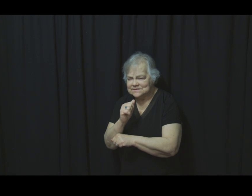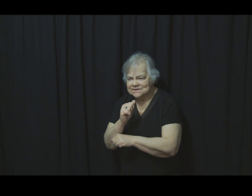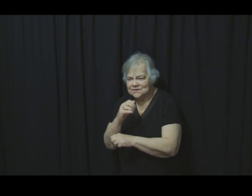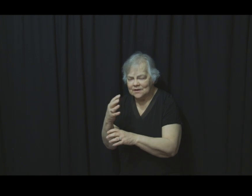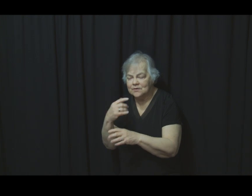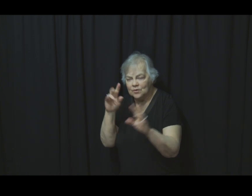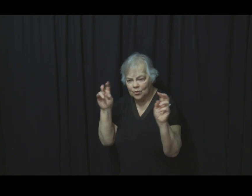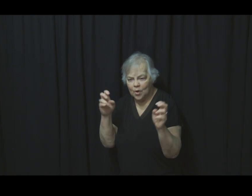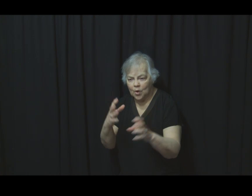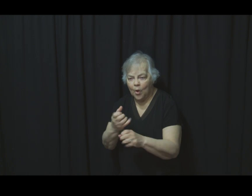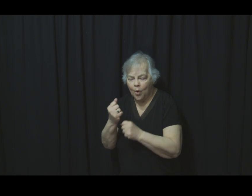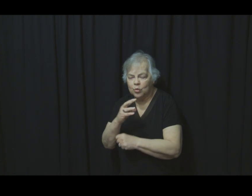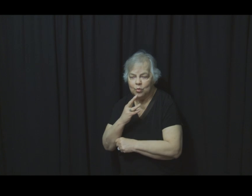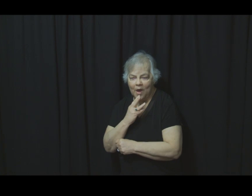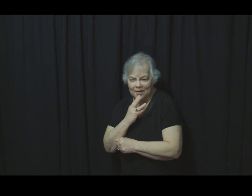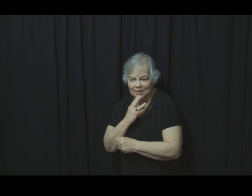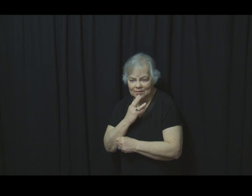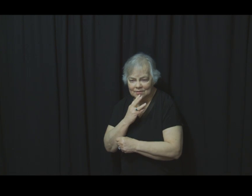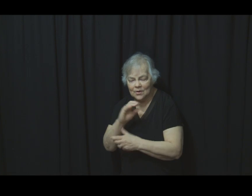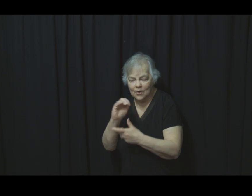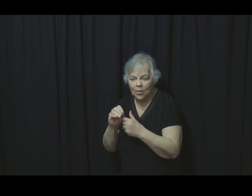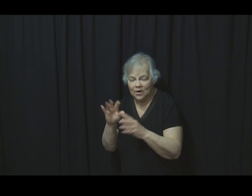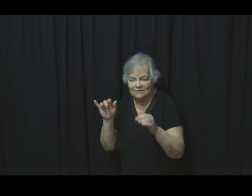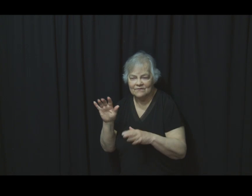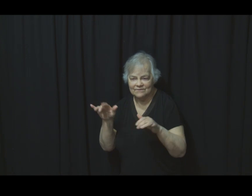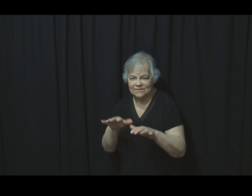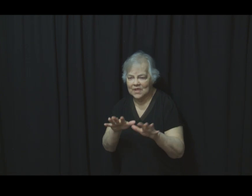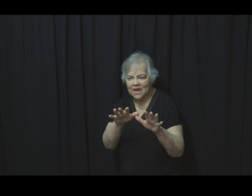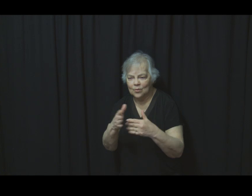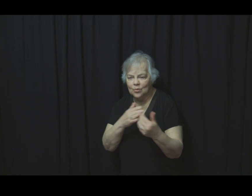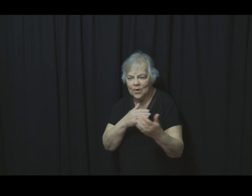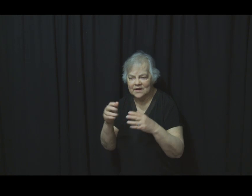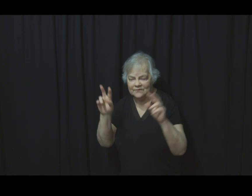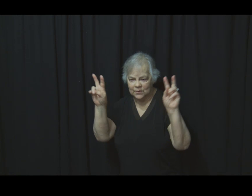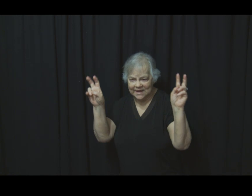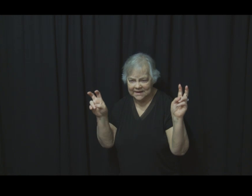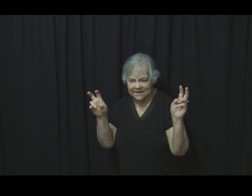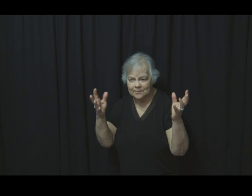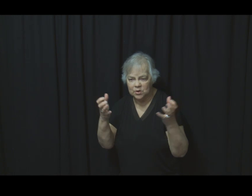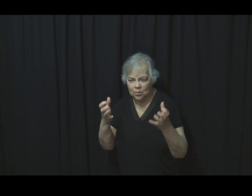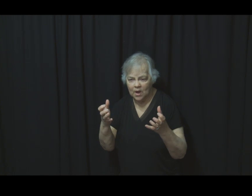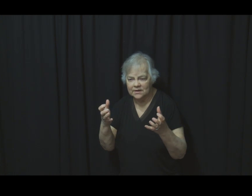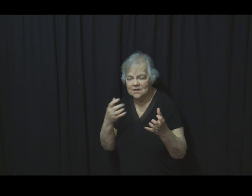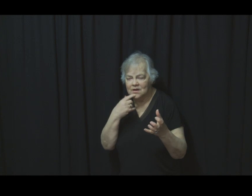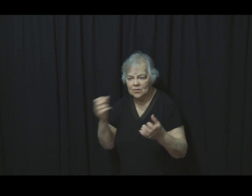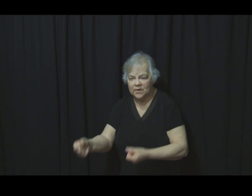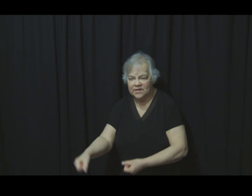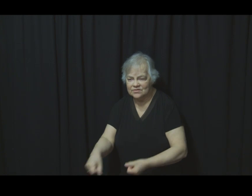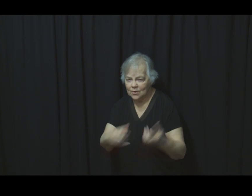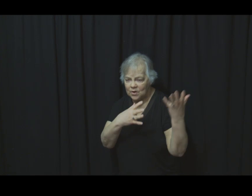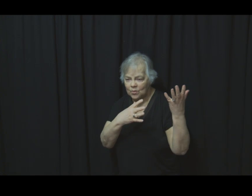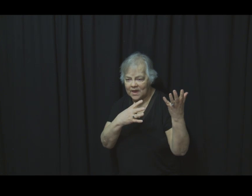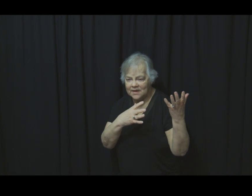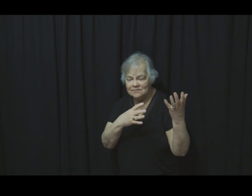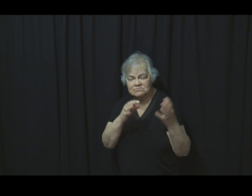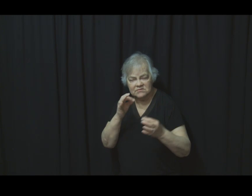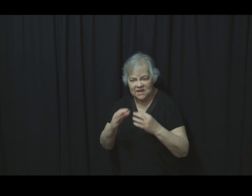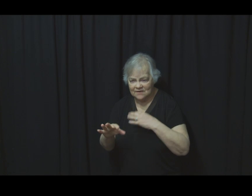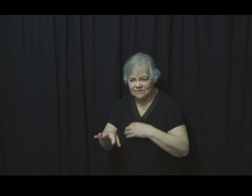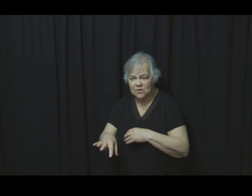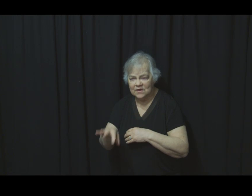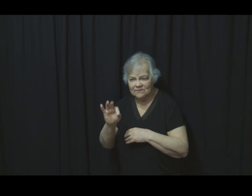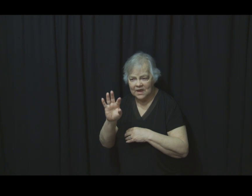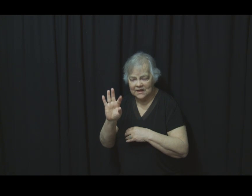water, whatever idiom you'd like to embrace, we throw it away. We're delighted. That's why I say if you can find a fossil